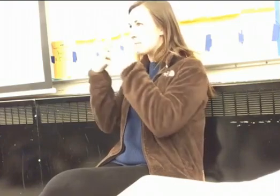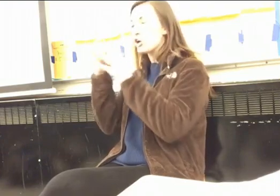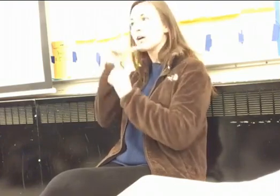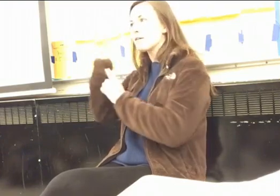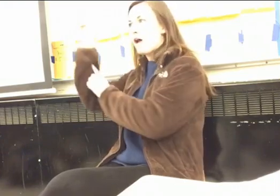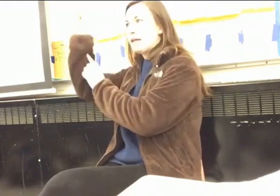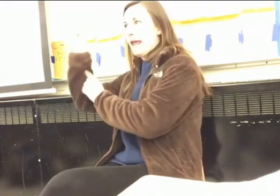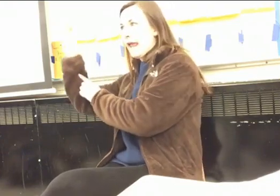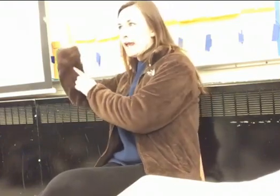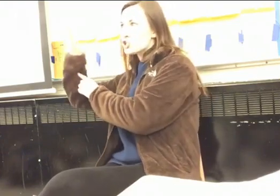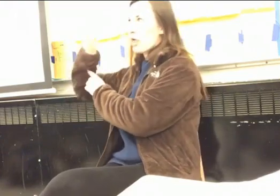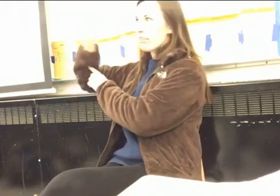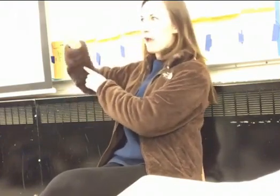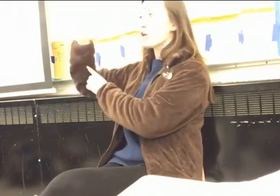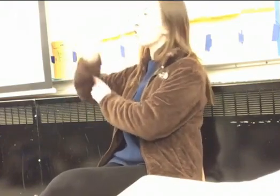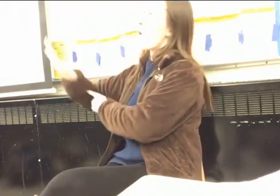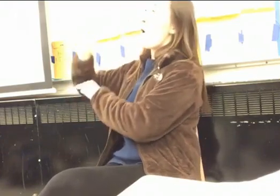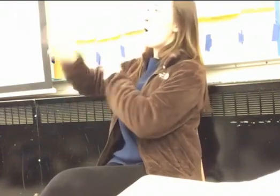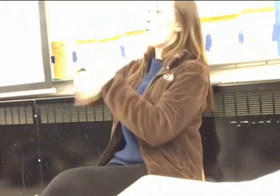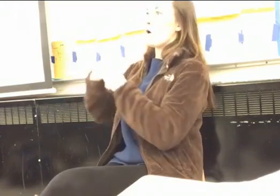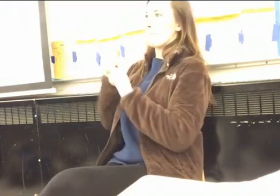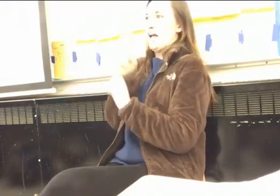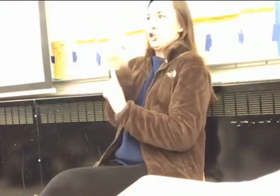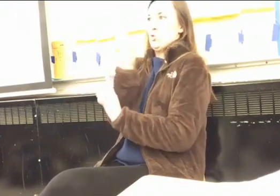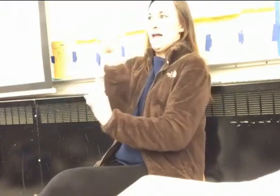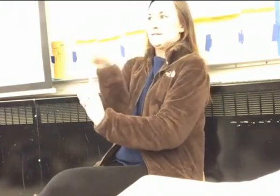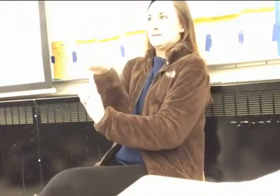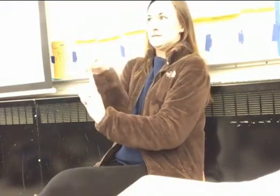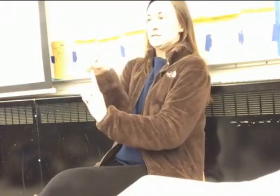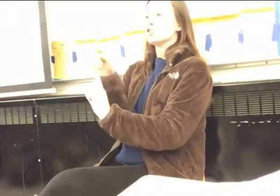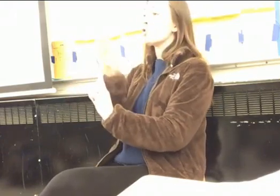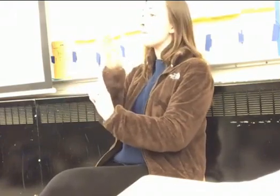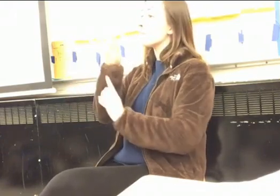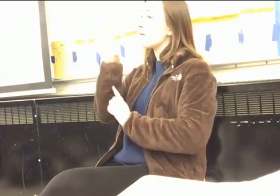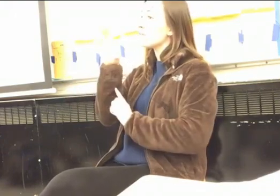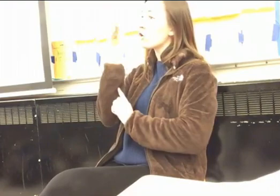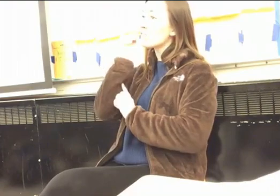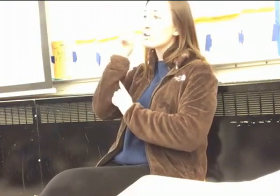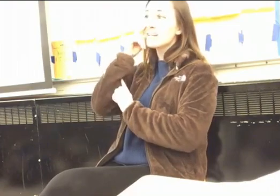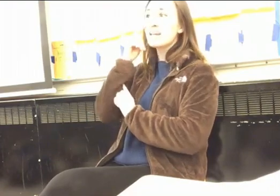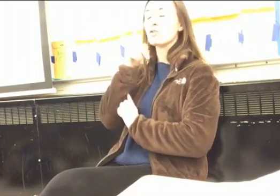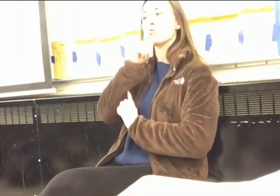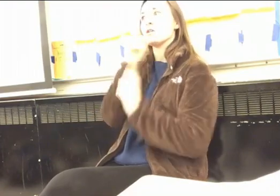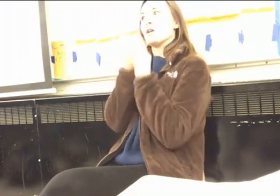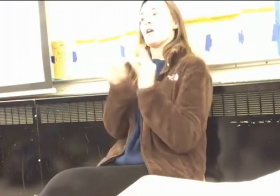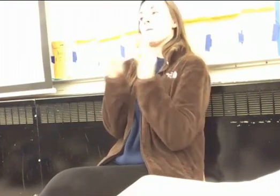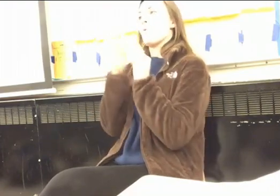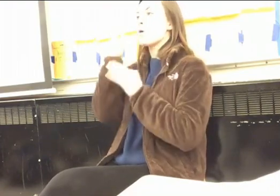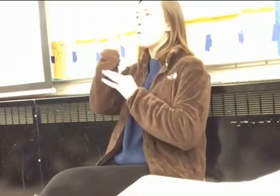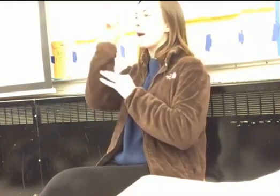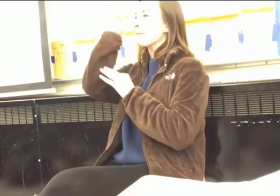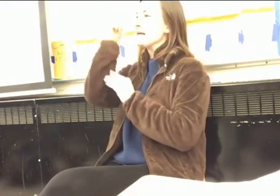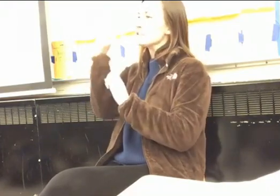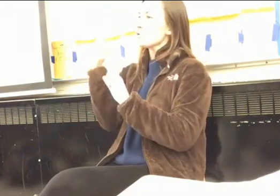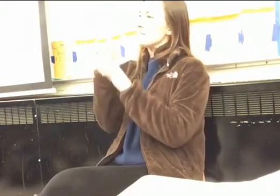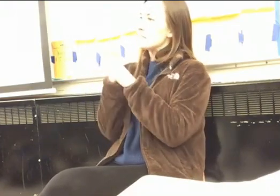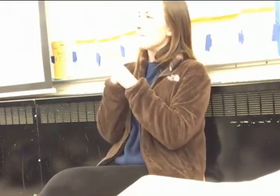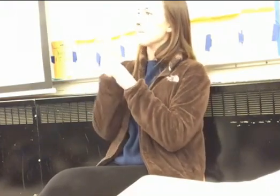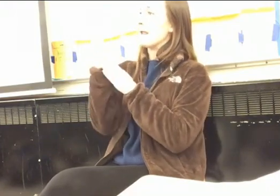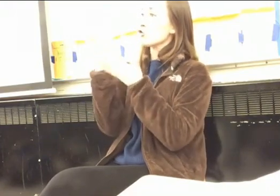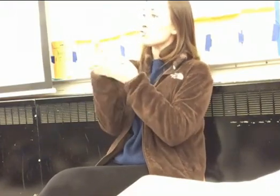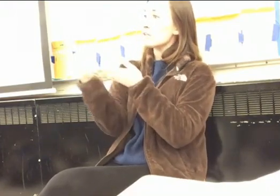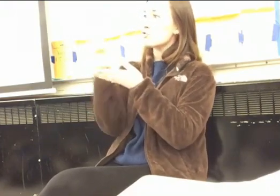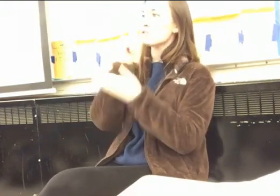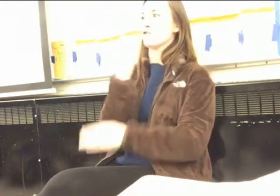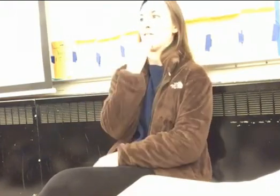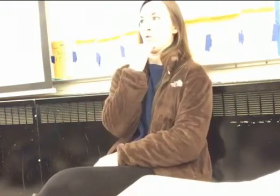bison, okay? Now, buffalo for the natives were very important. First, it was their major food source, an extremely major food